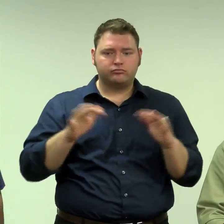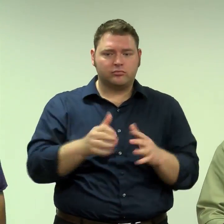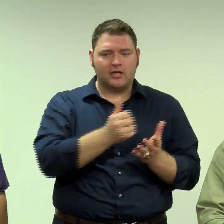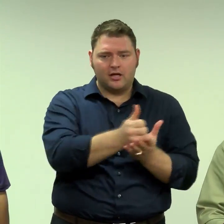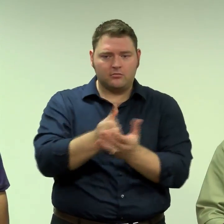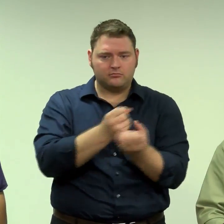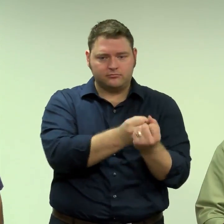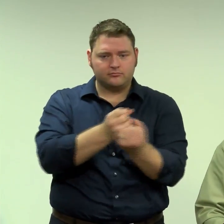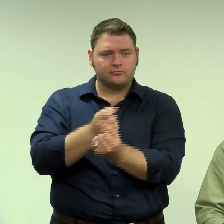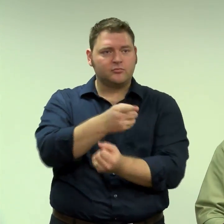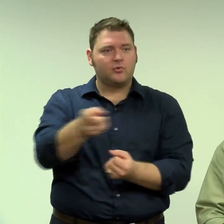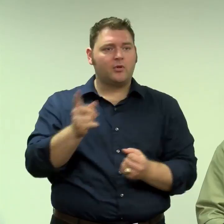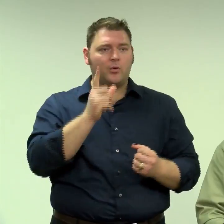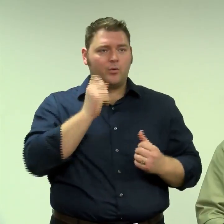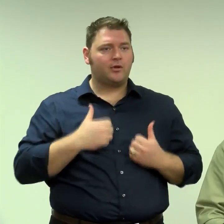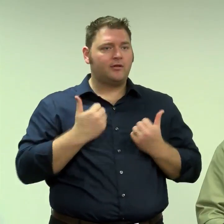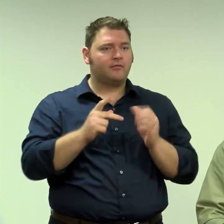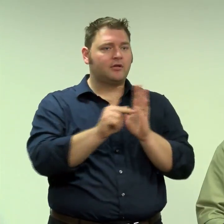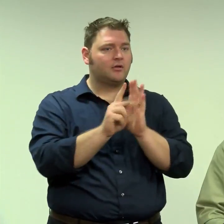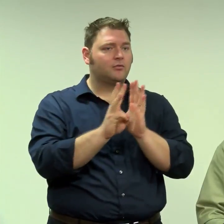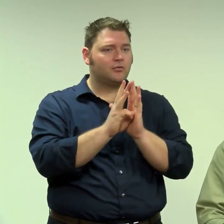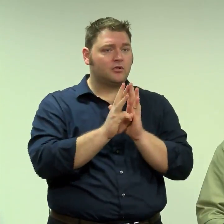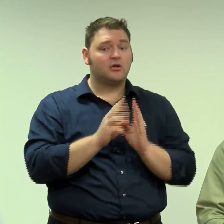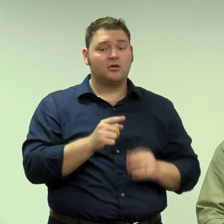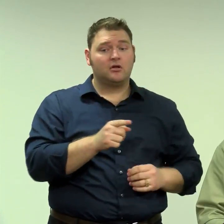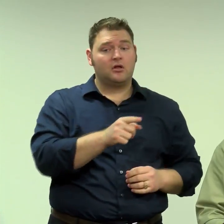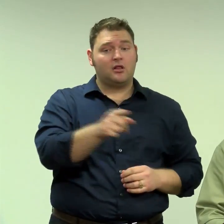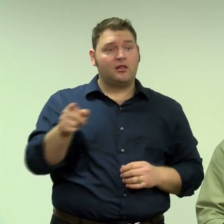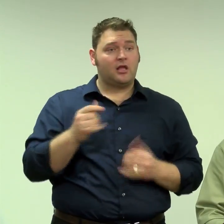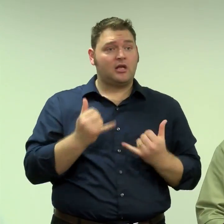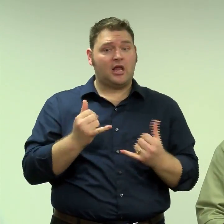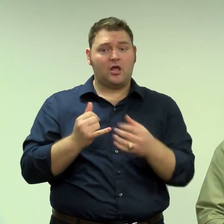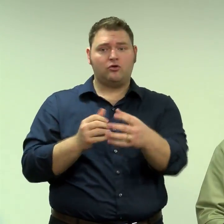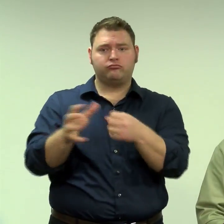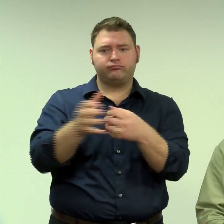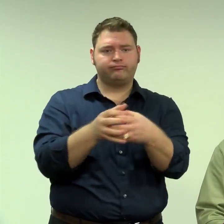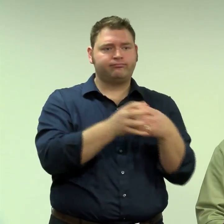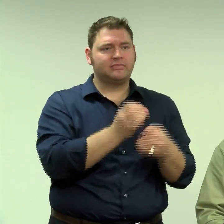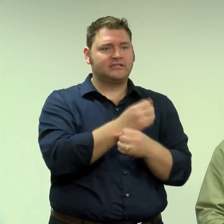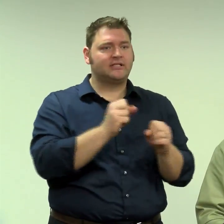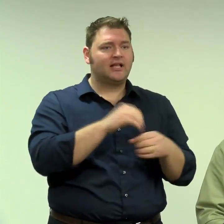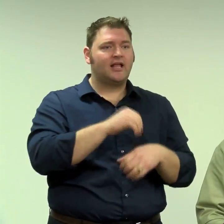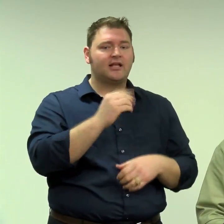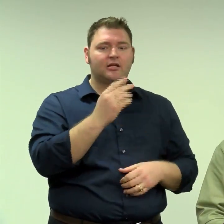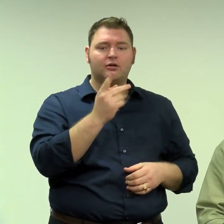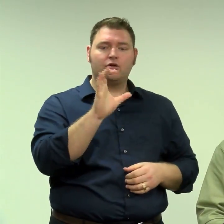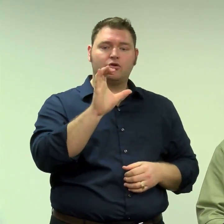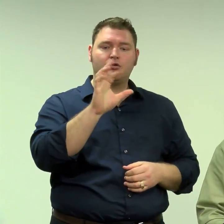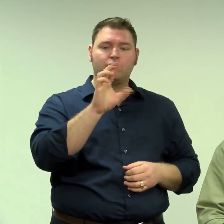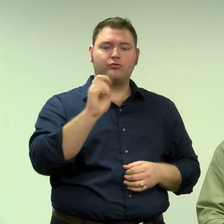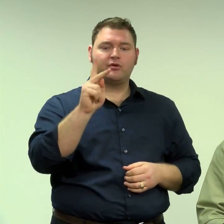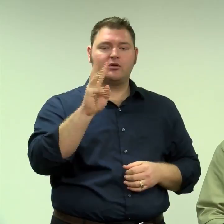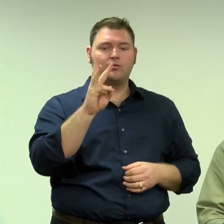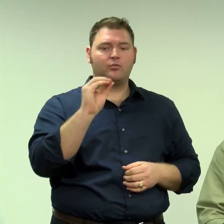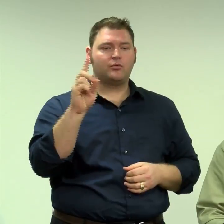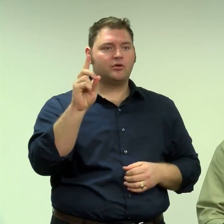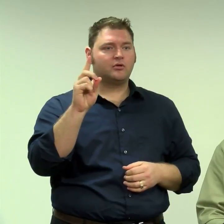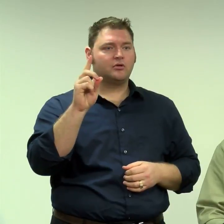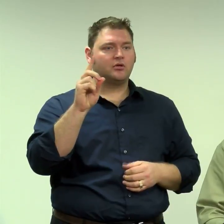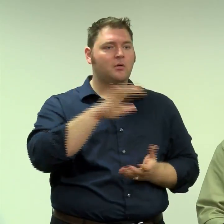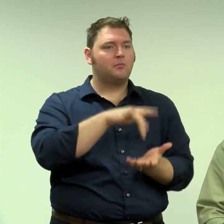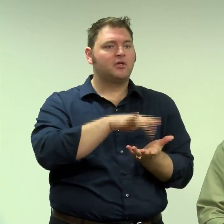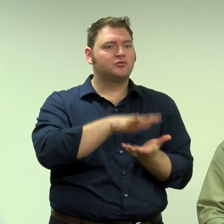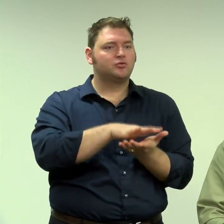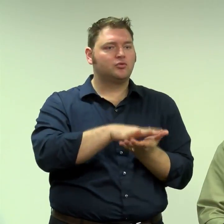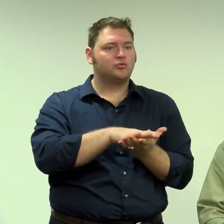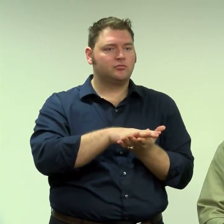in Kingwood, and they are being taken to Creekwood Middle School, which is a Red Cross, we